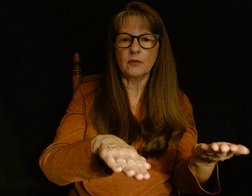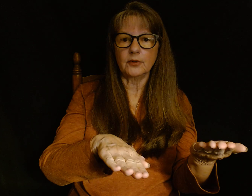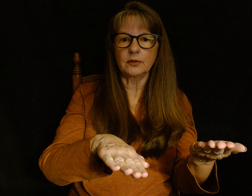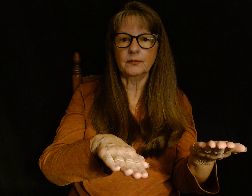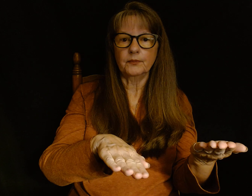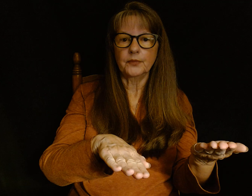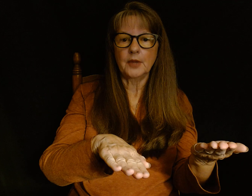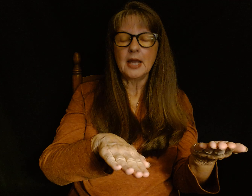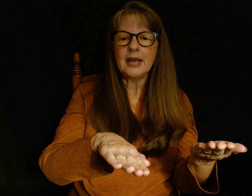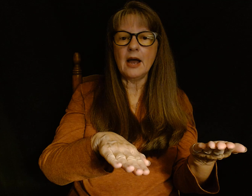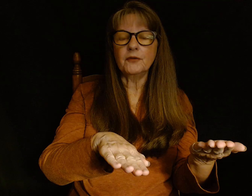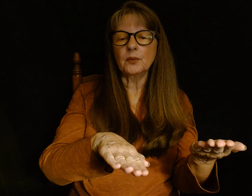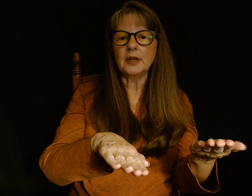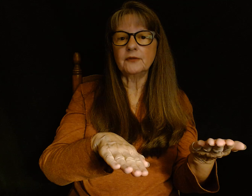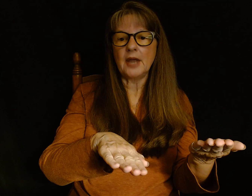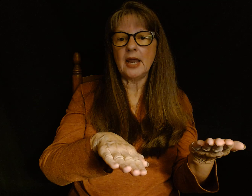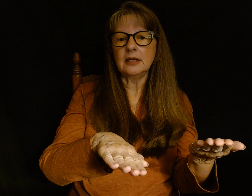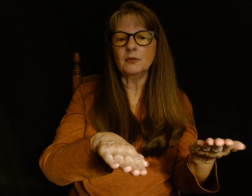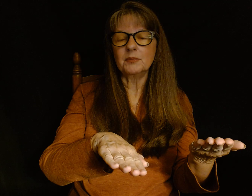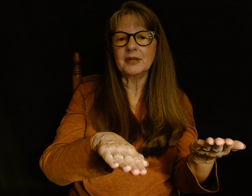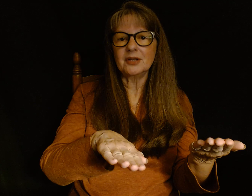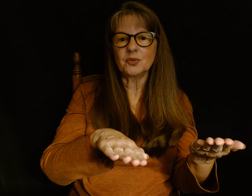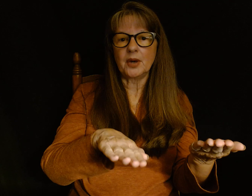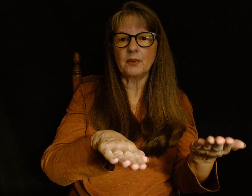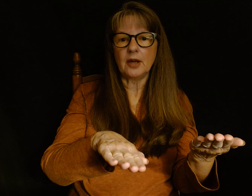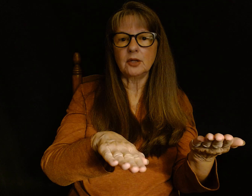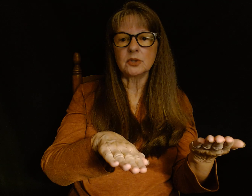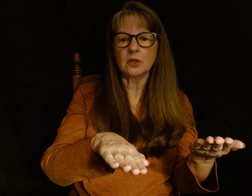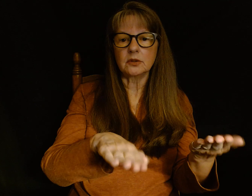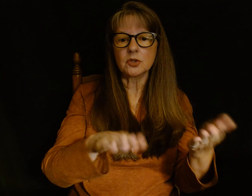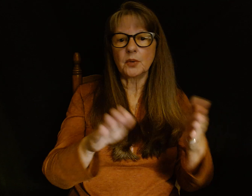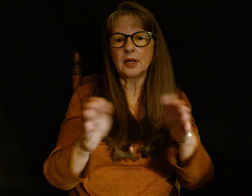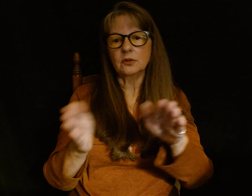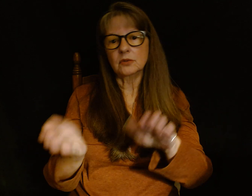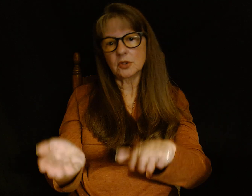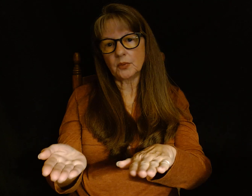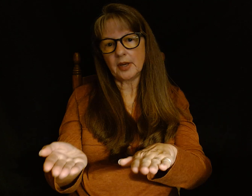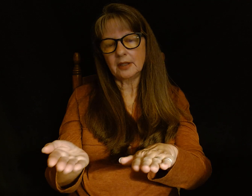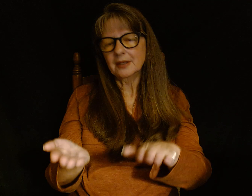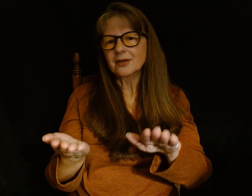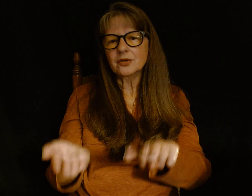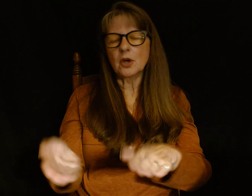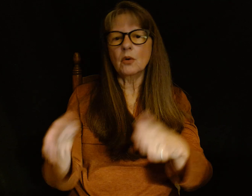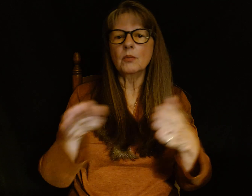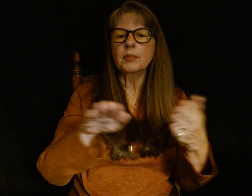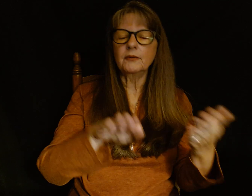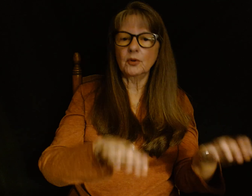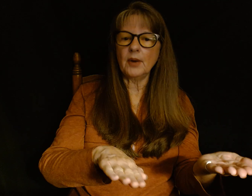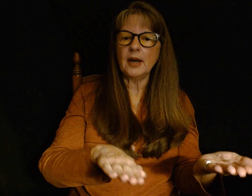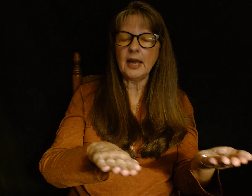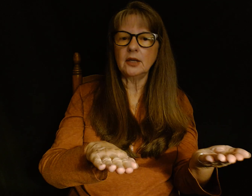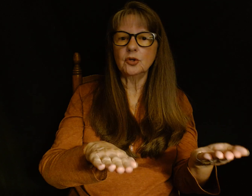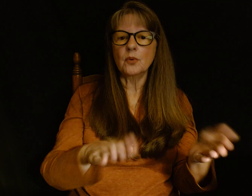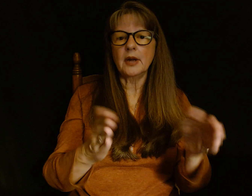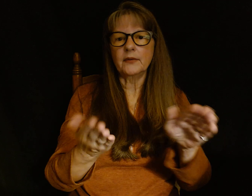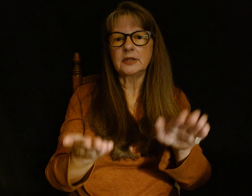over. Now, if you were left-handed, it would be this way, right? You would start out this way and do this way. So, but if you're right-handed, you want everything to